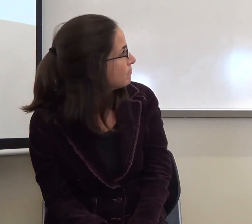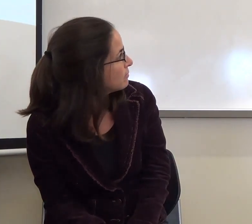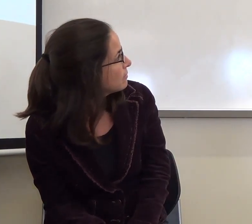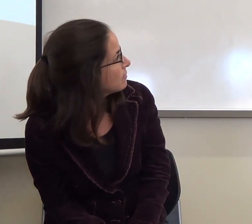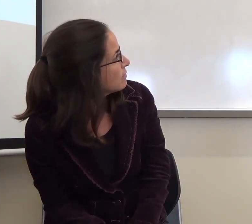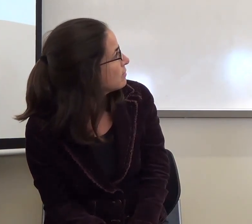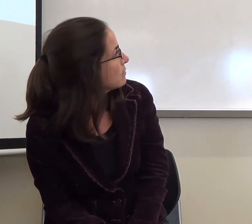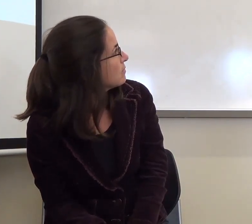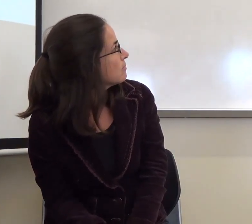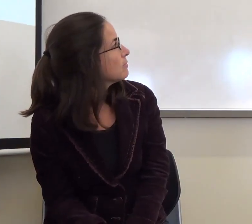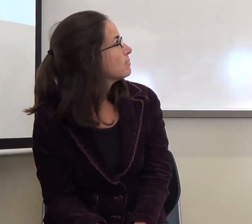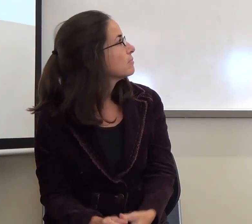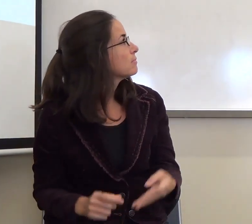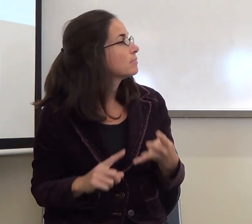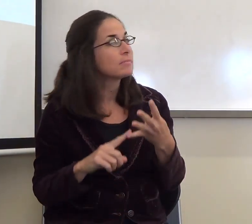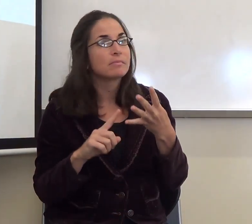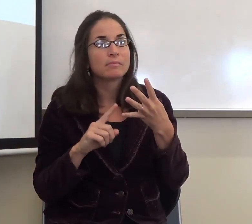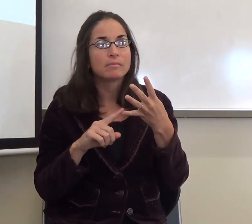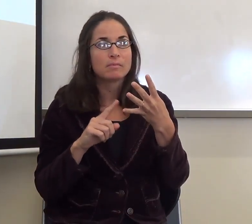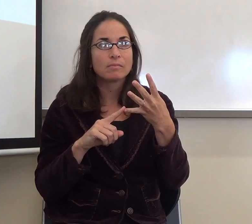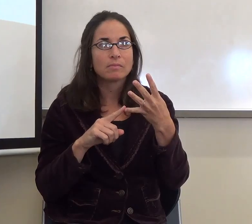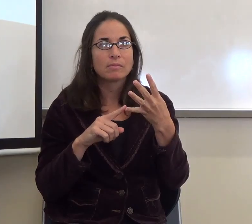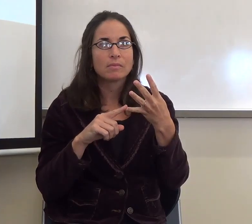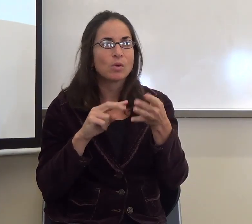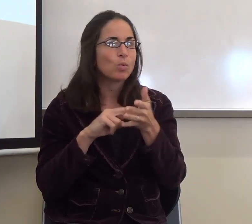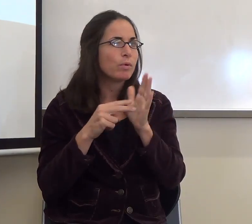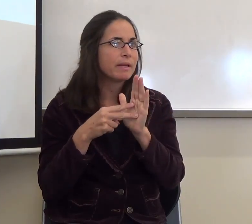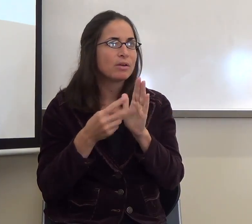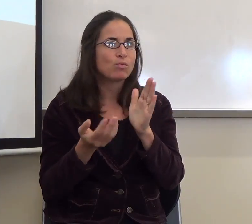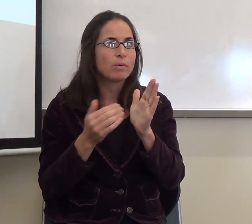I mean by repeat steps if necessary?